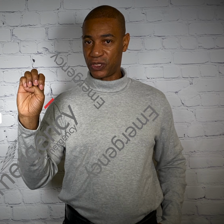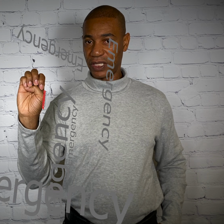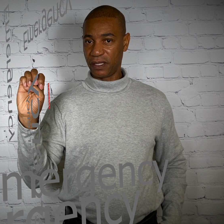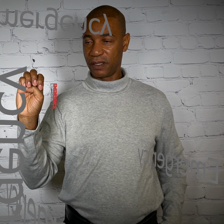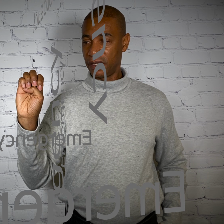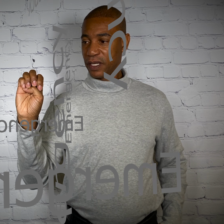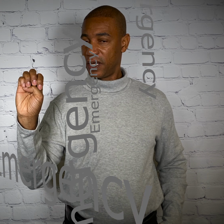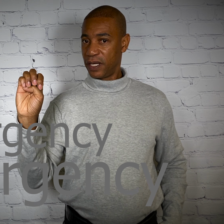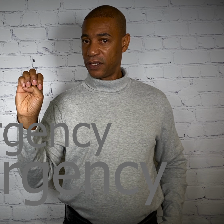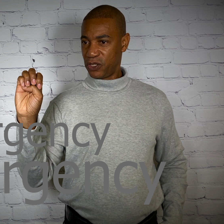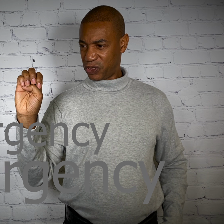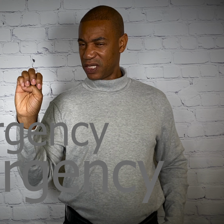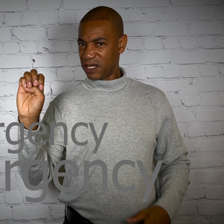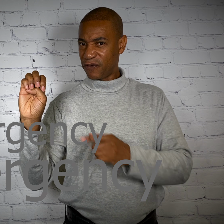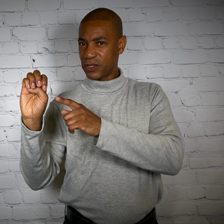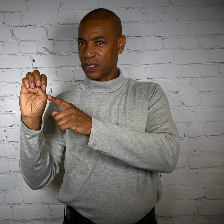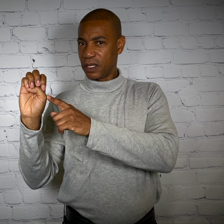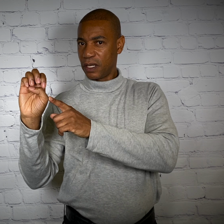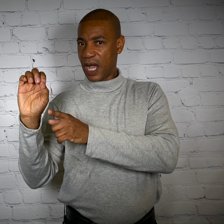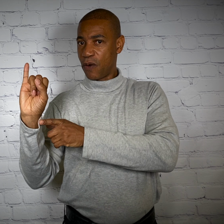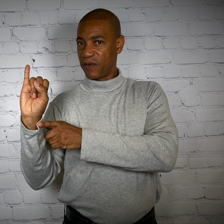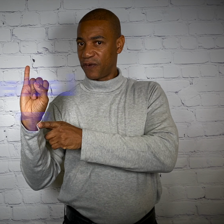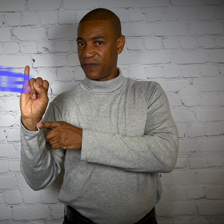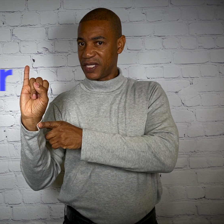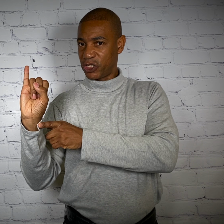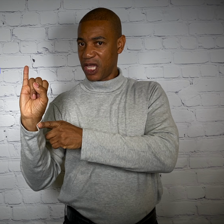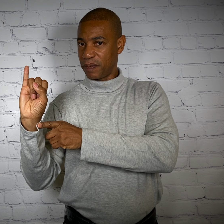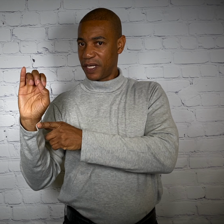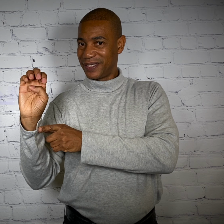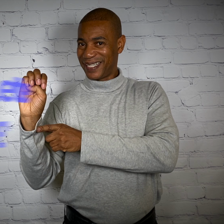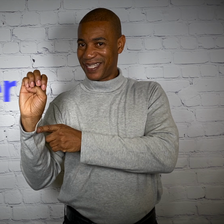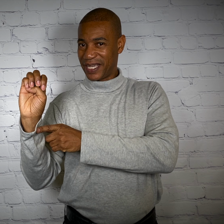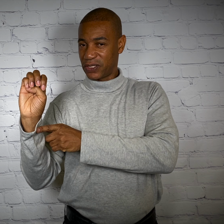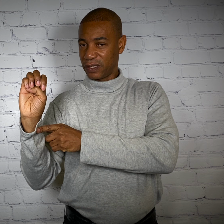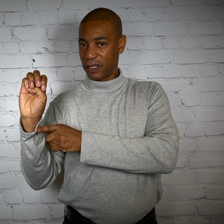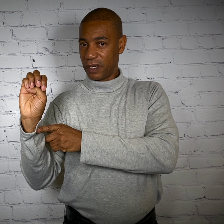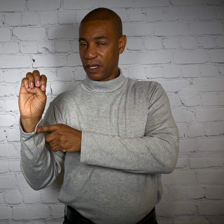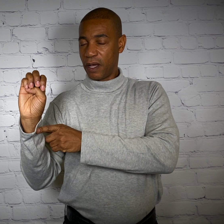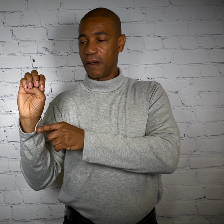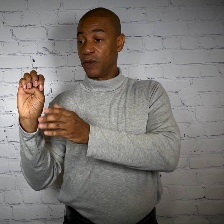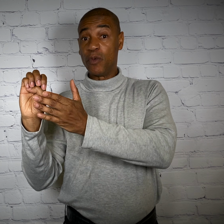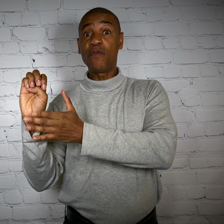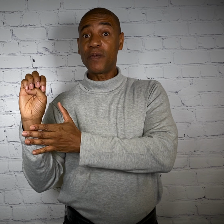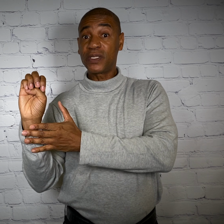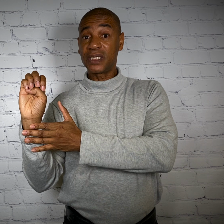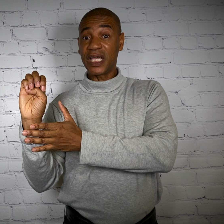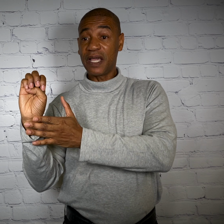emergency. Do you see the difference? I went from this shape to this. The movement was the same,